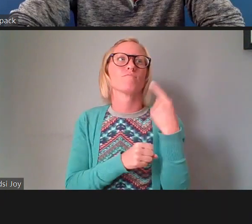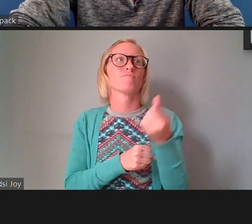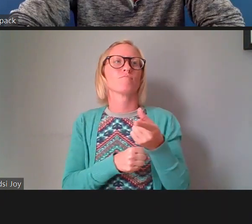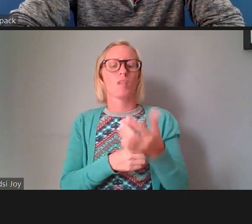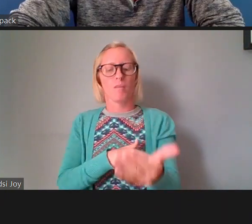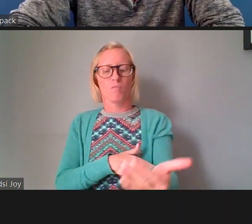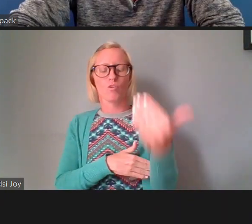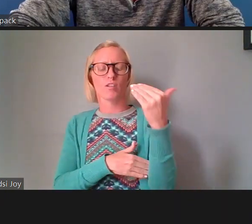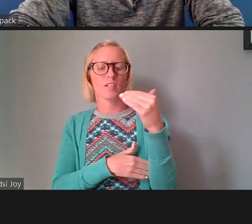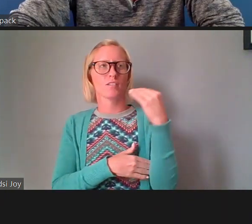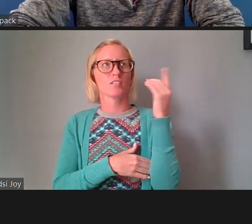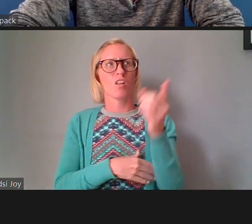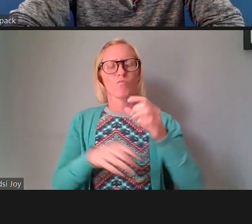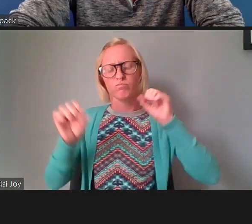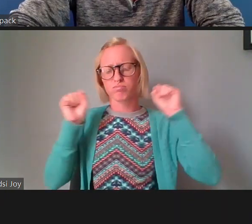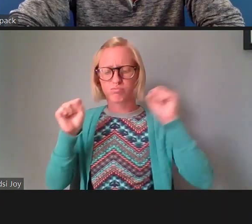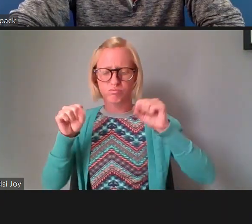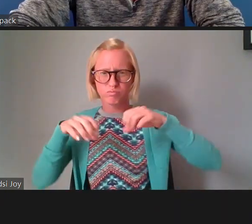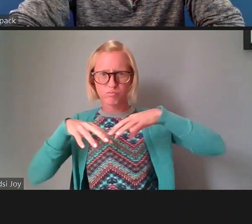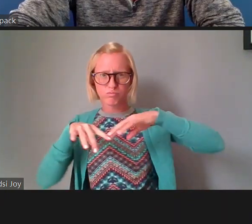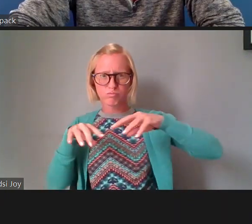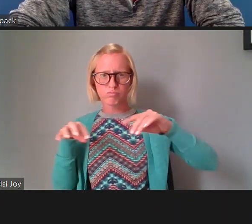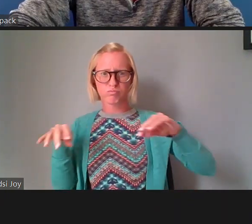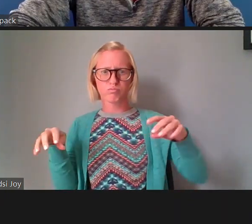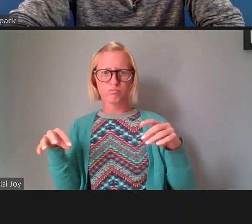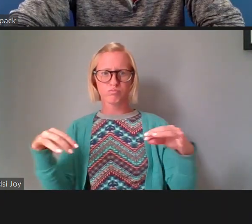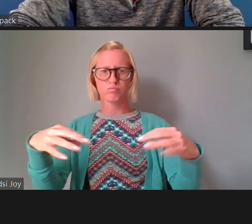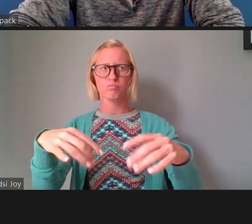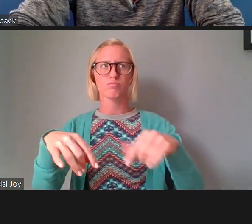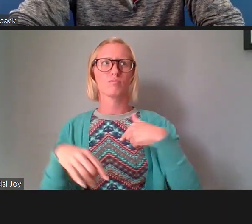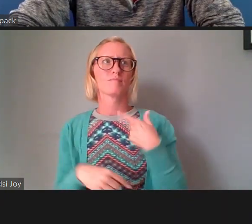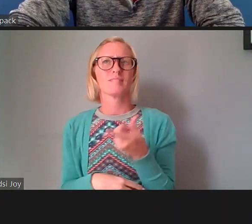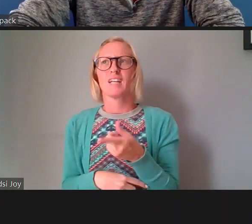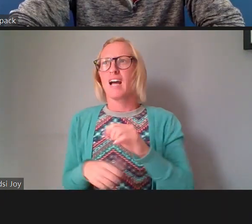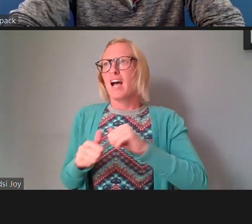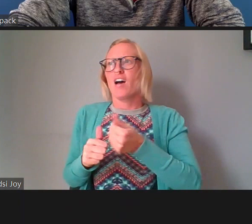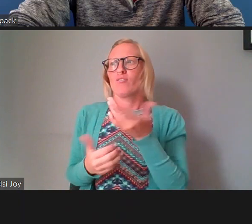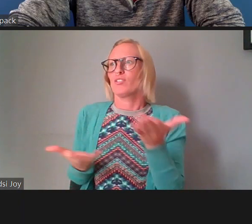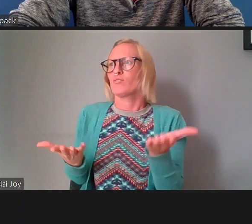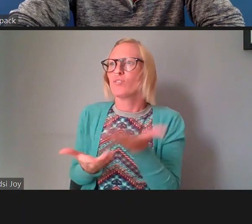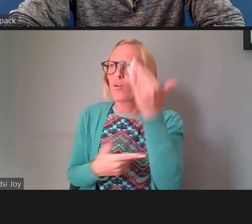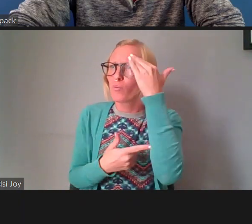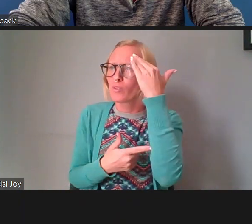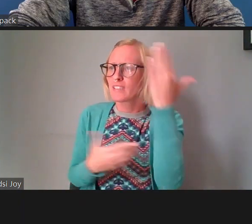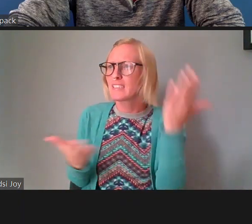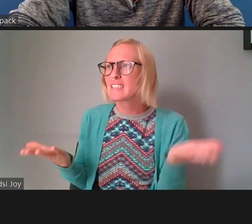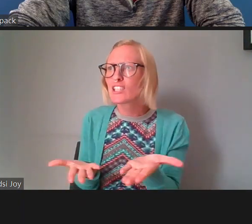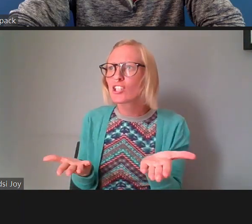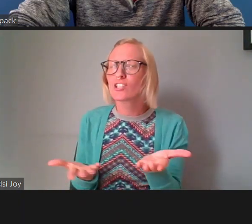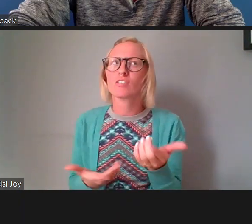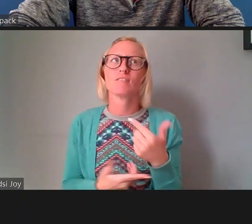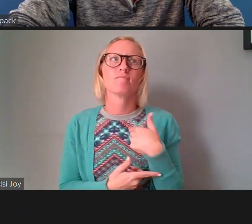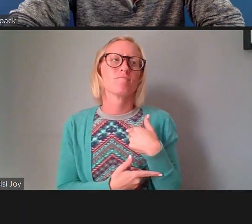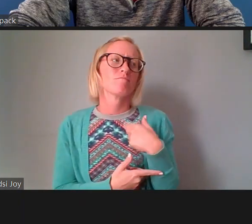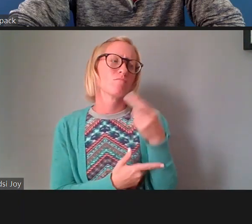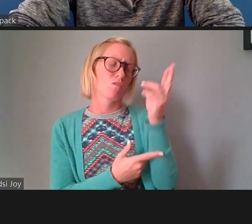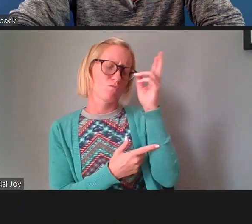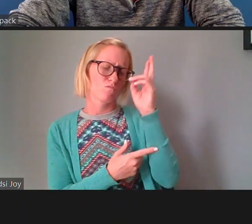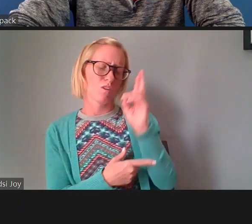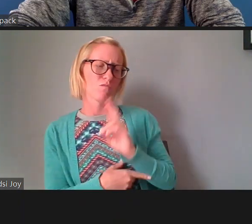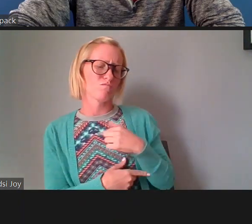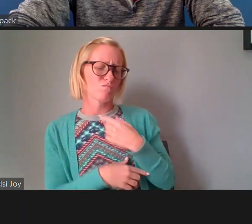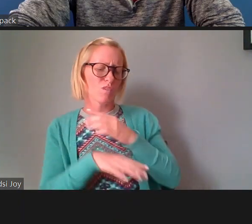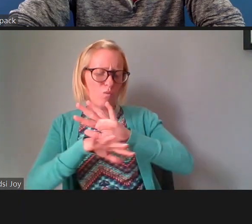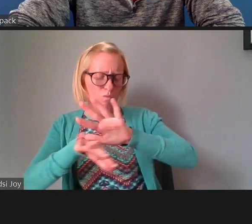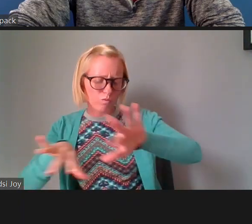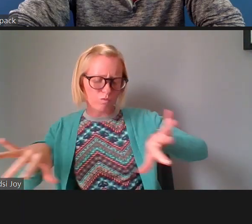on the reef. How does he know we're here? Ralph lolled in the water. Sleep enveloped him like the swathing